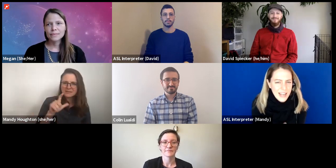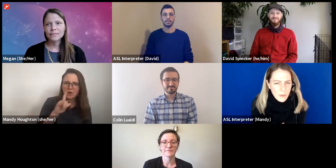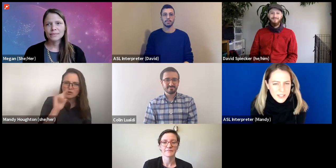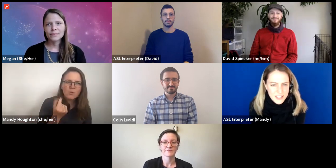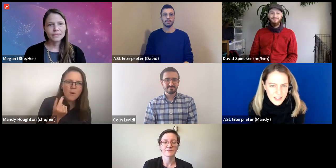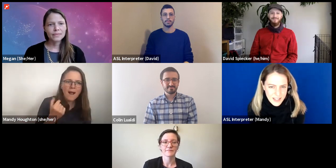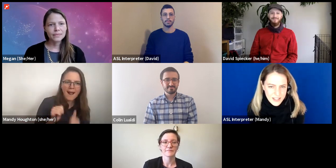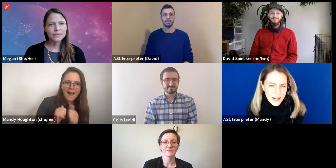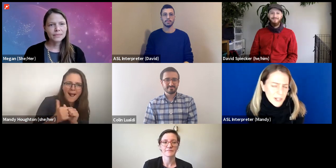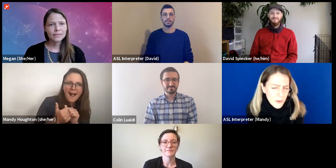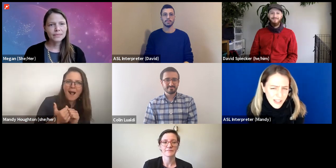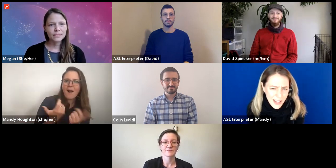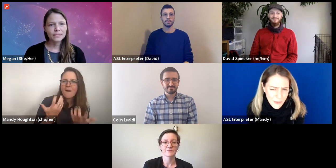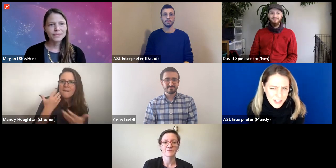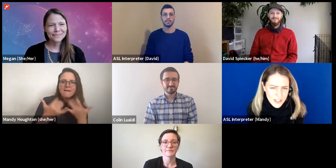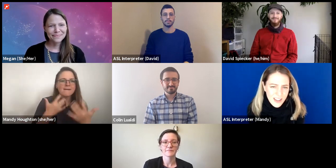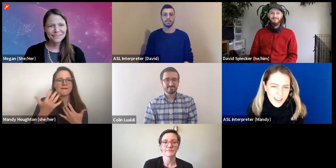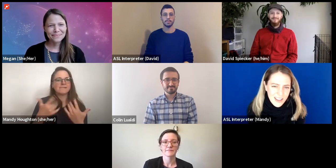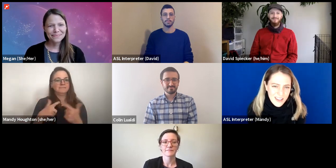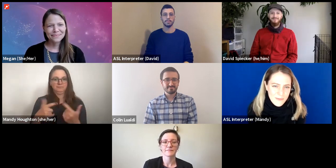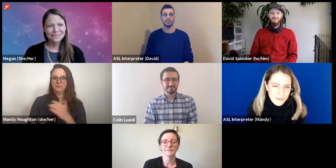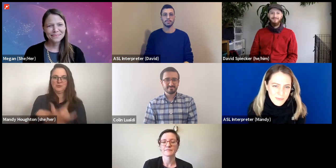science and how we discuss this in our own language.